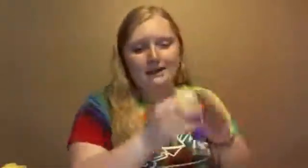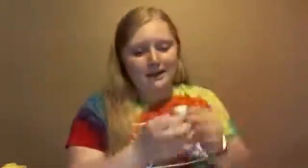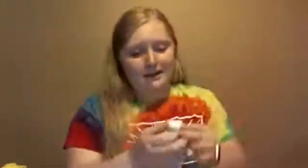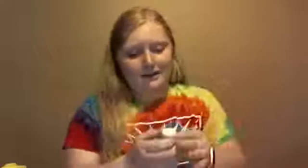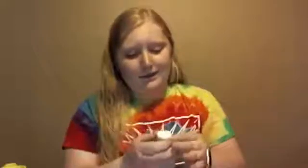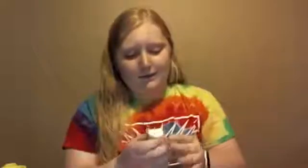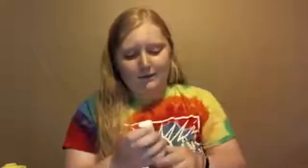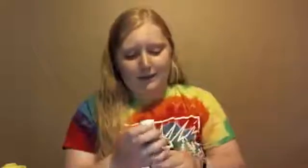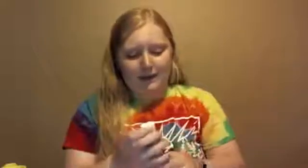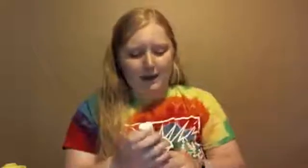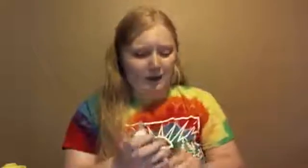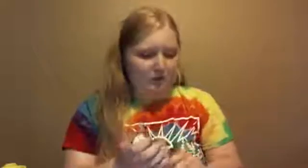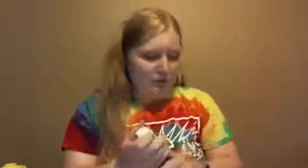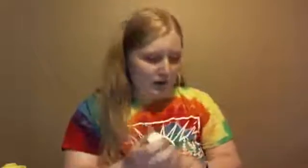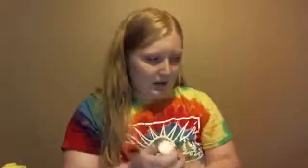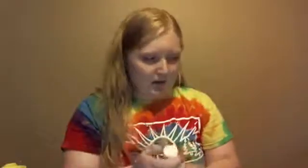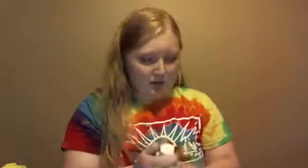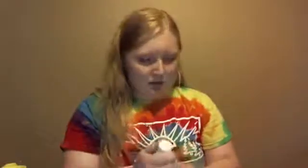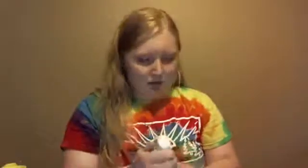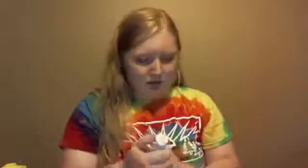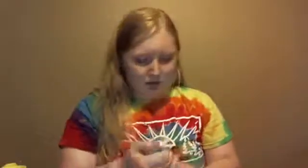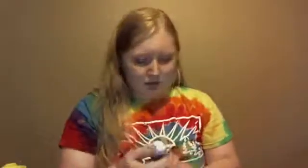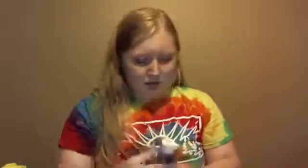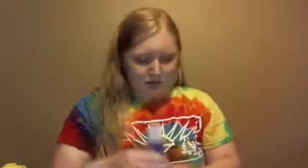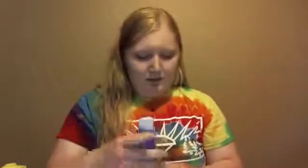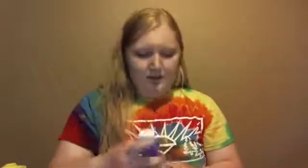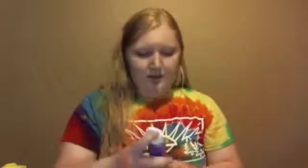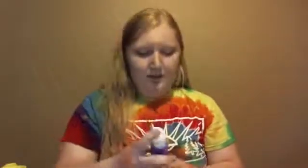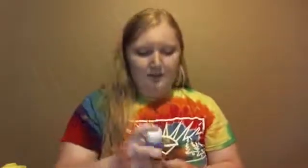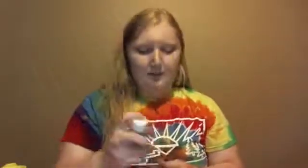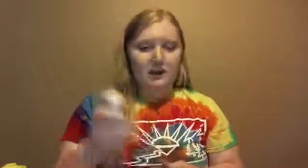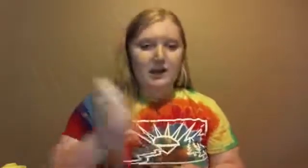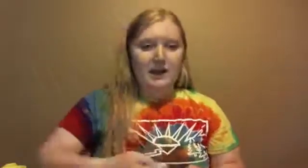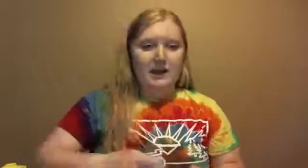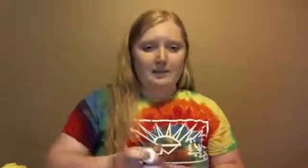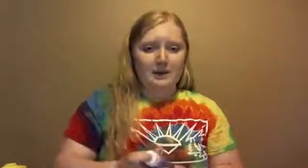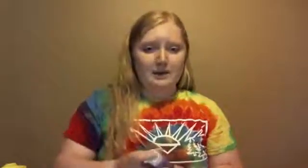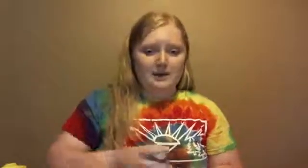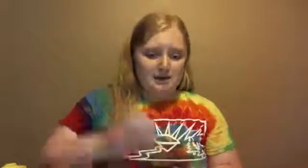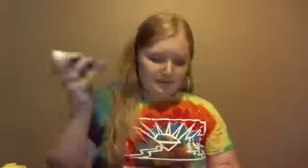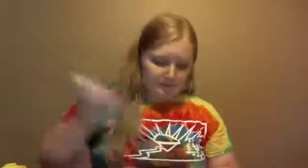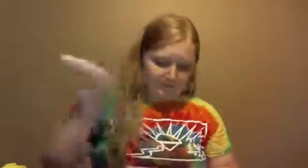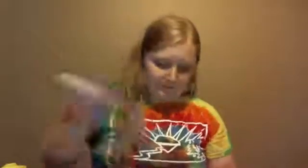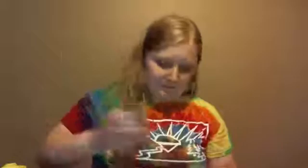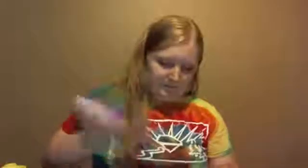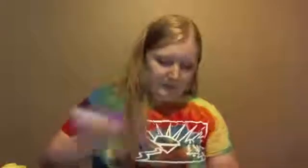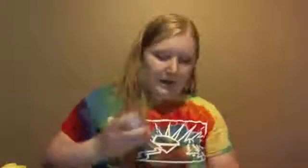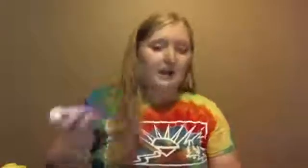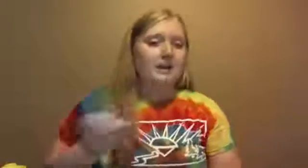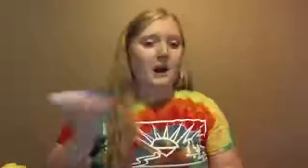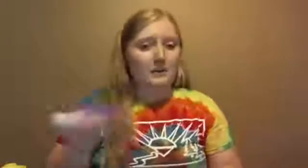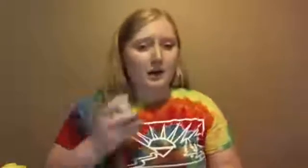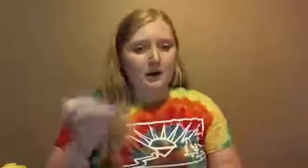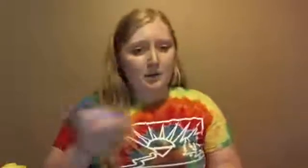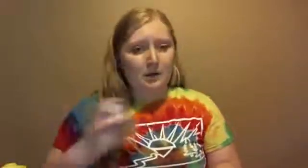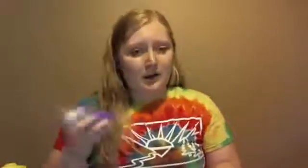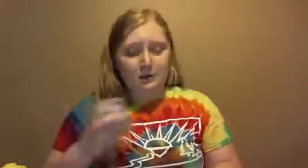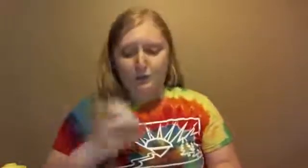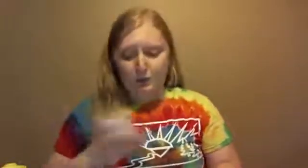it is going to feel like as well. Let's see. I'm going to shake it up first. Now I'm not going to put in too